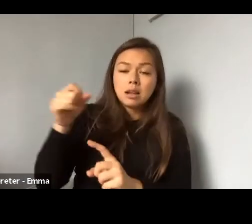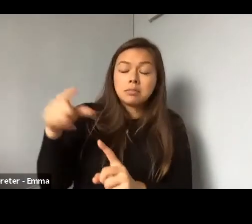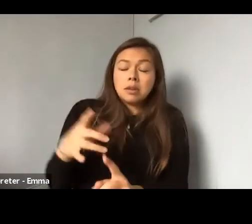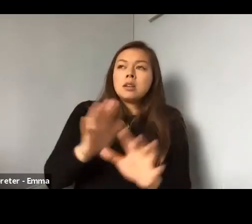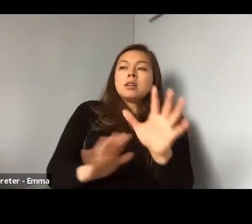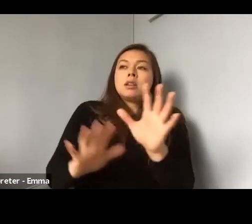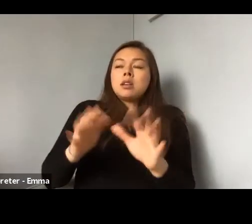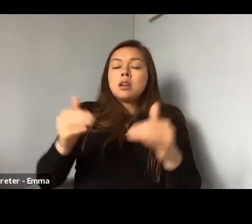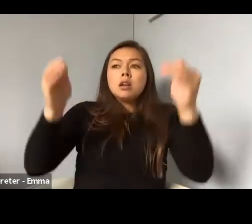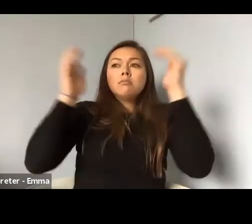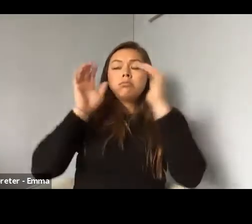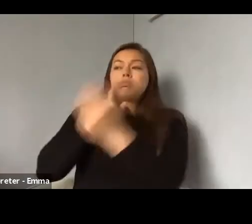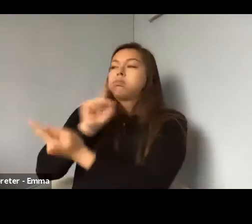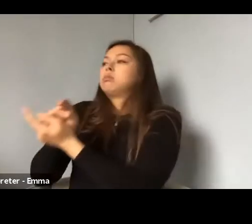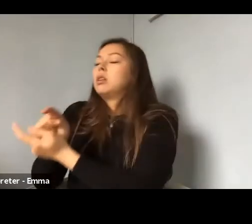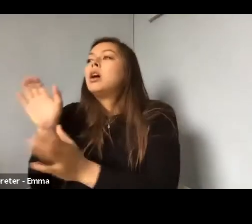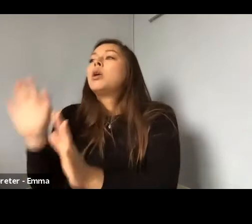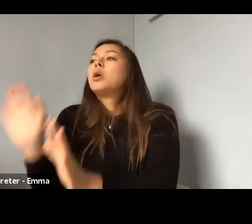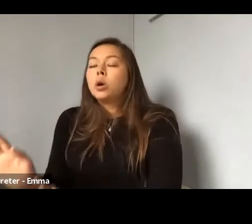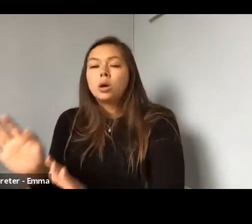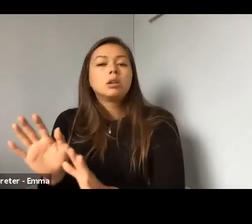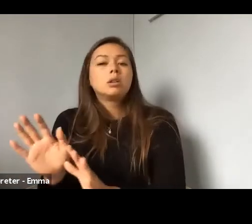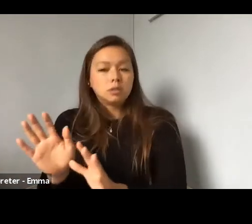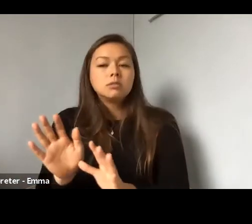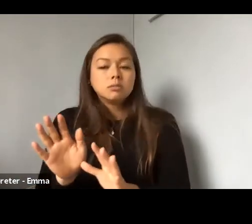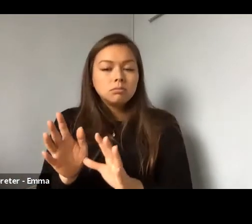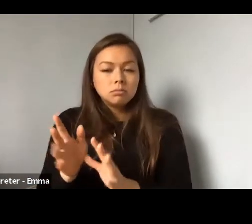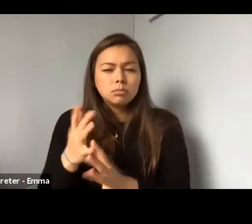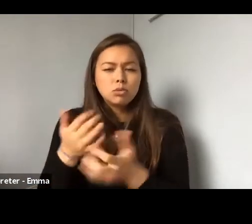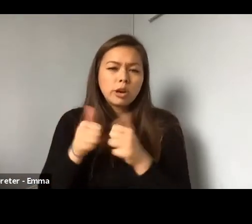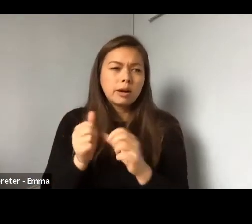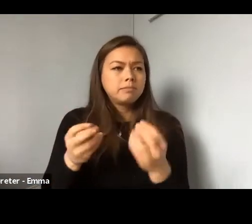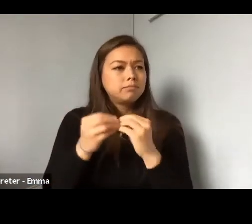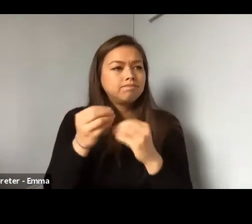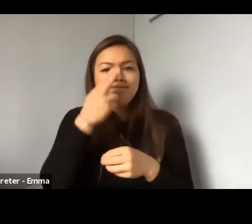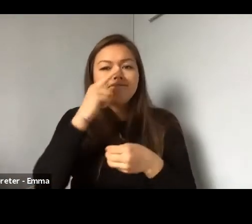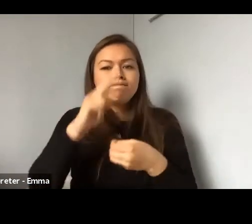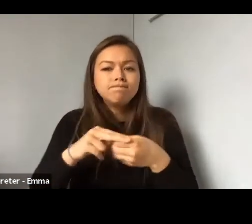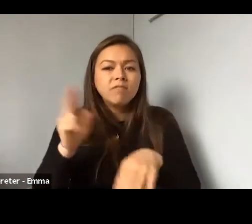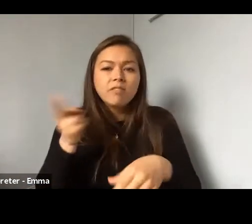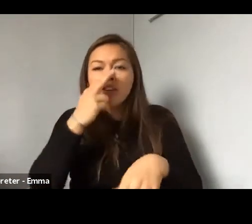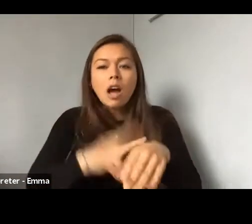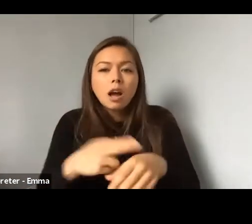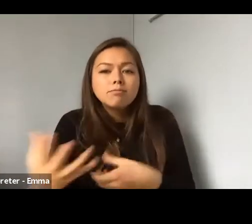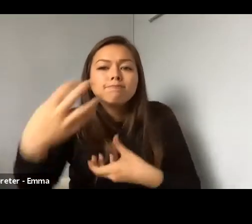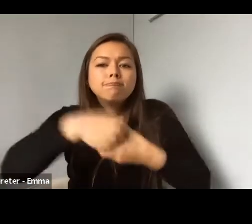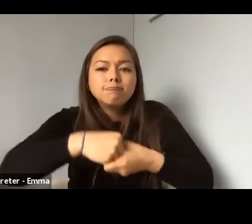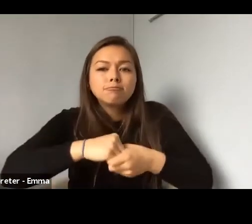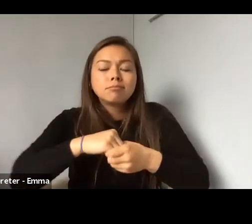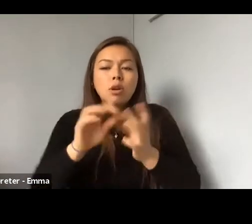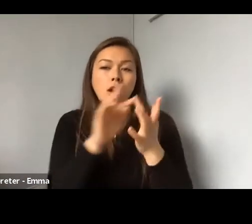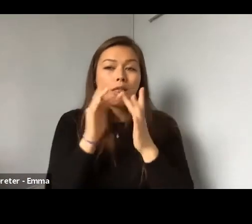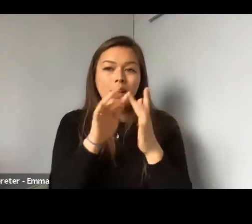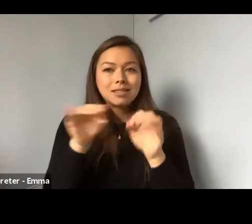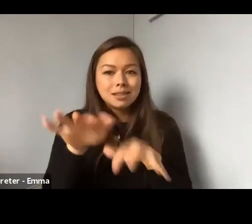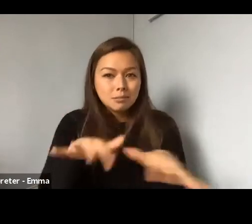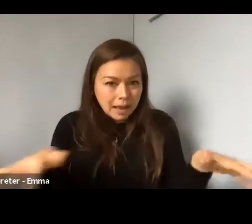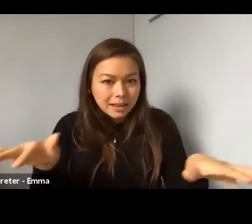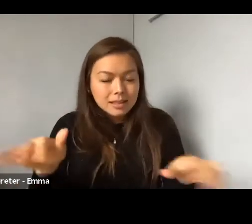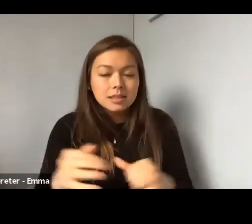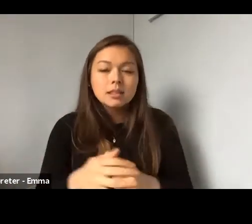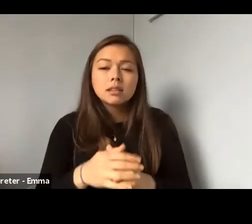fun online digital space. But as previously mentioned, these EDs from